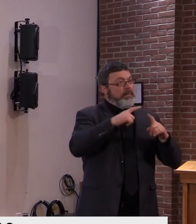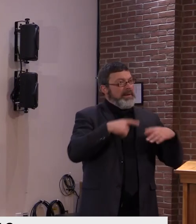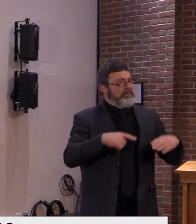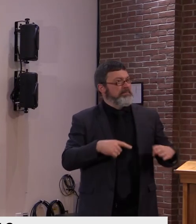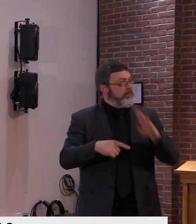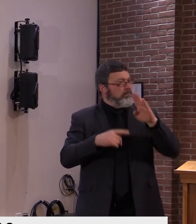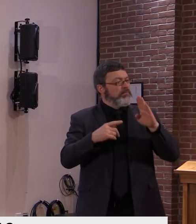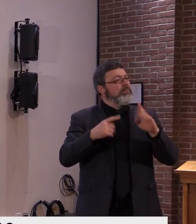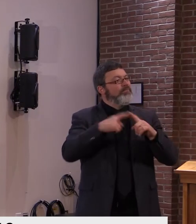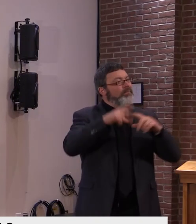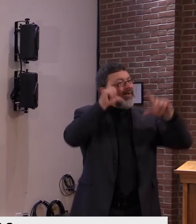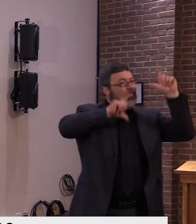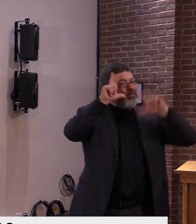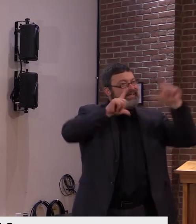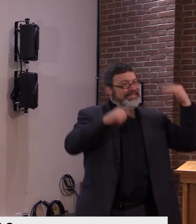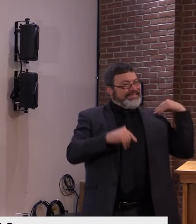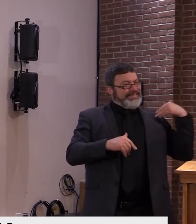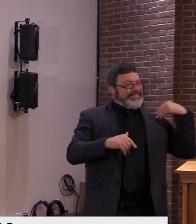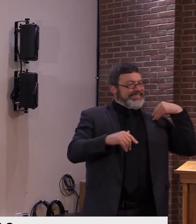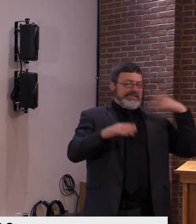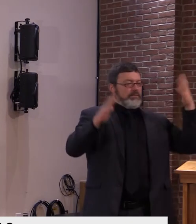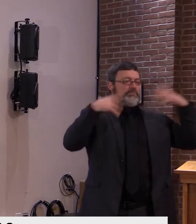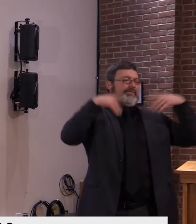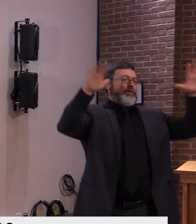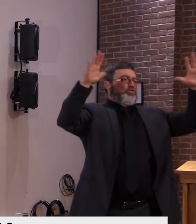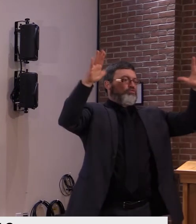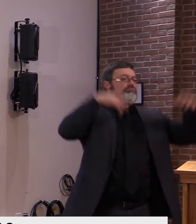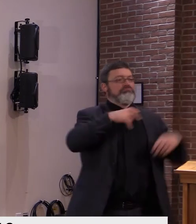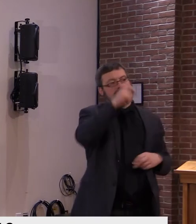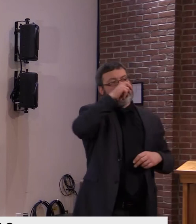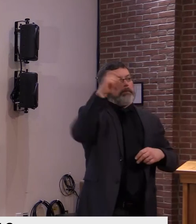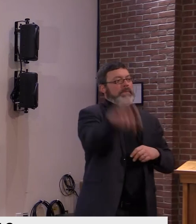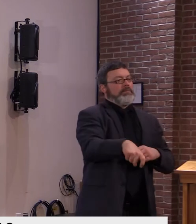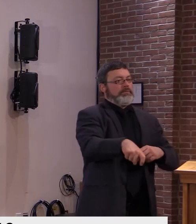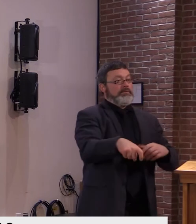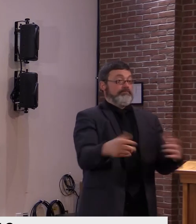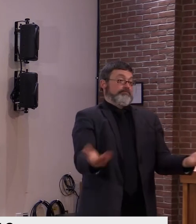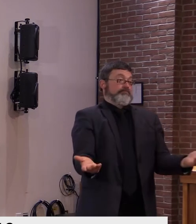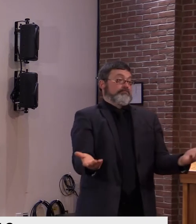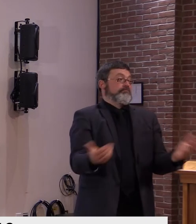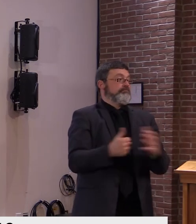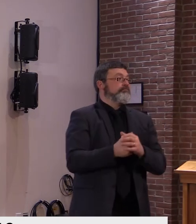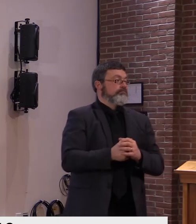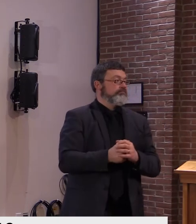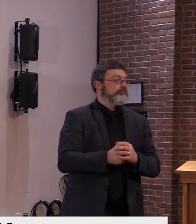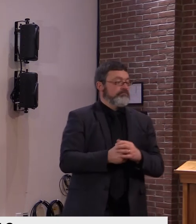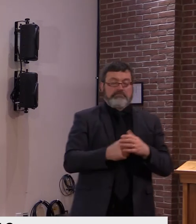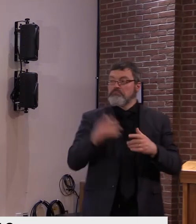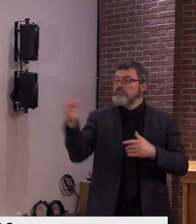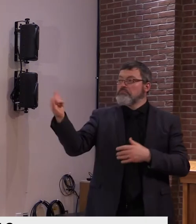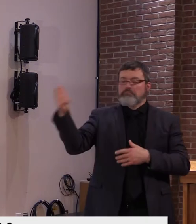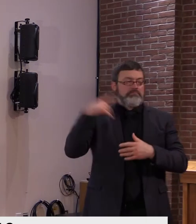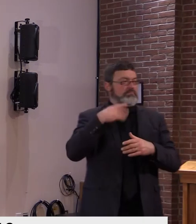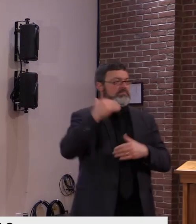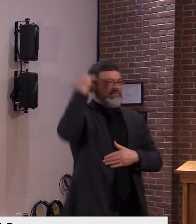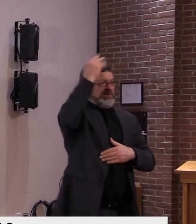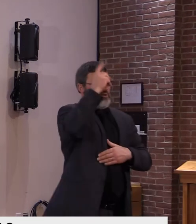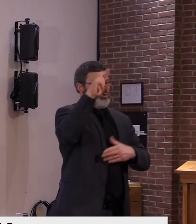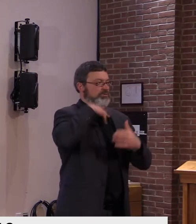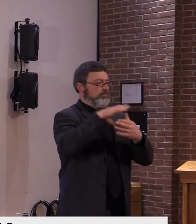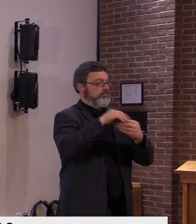Just to add a couple finer points, you know everything I did as Commissioner of Health prior to the